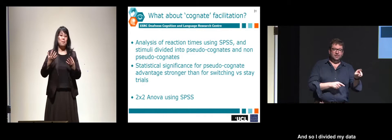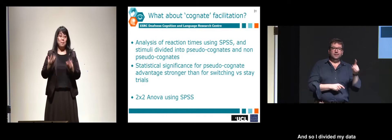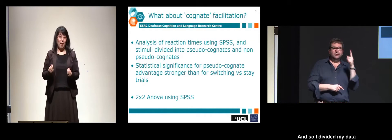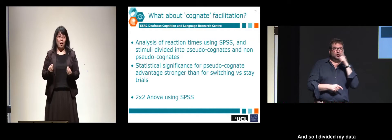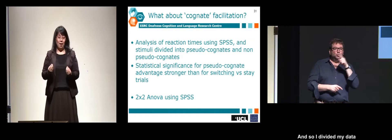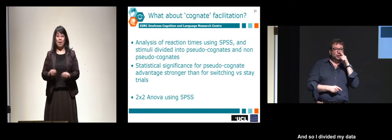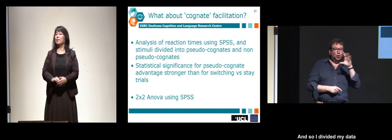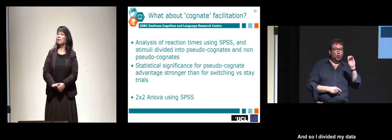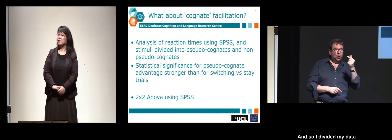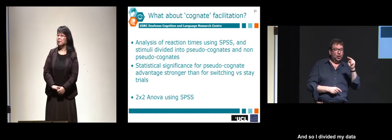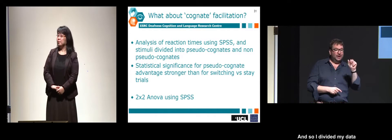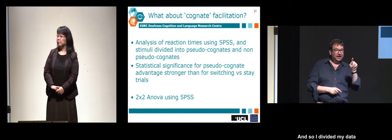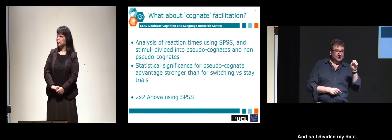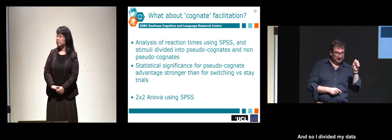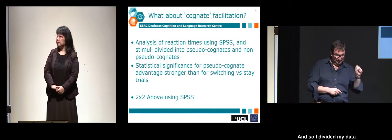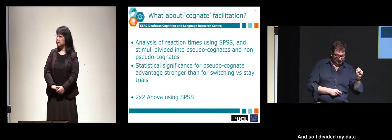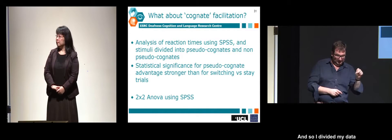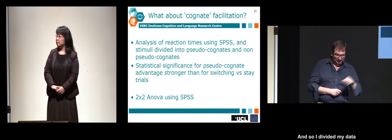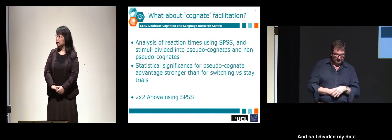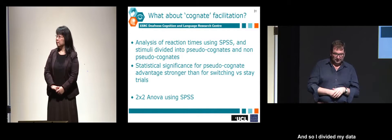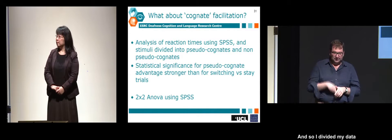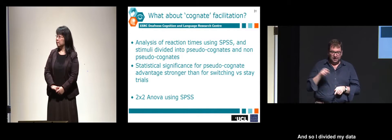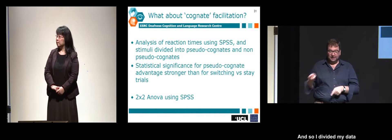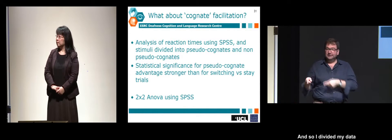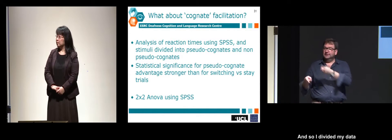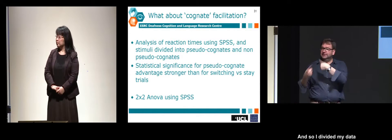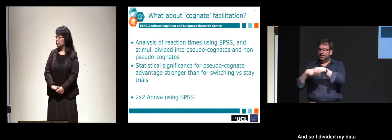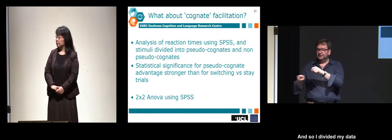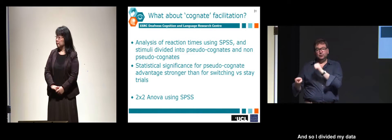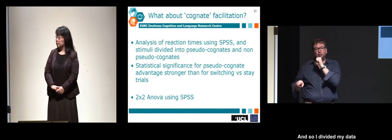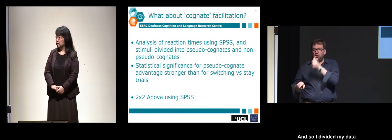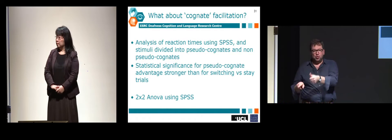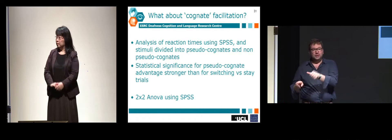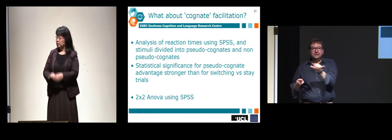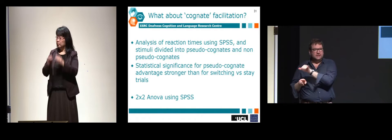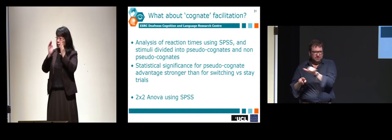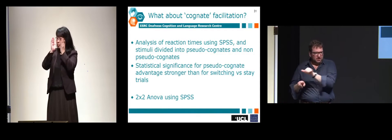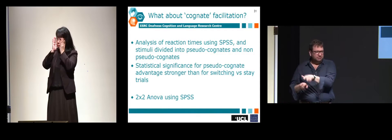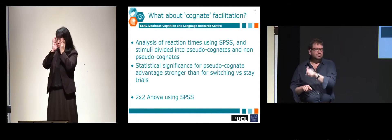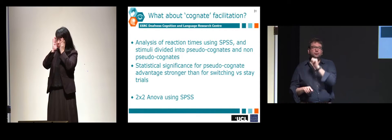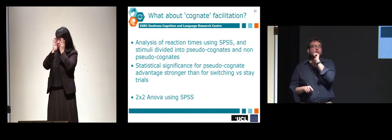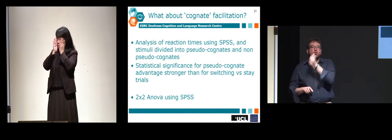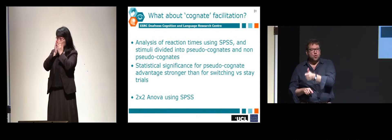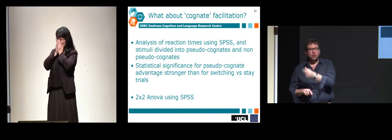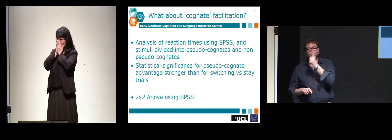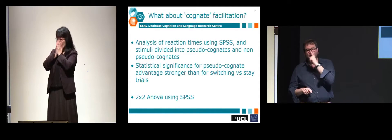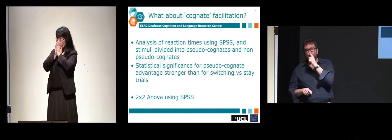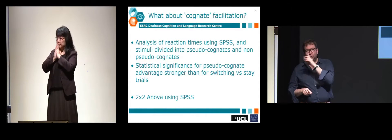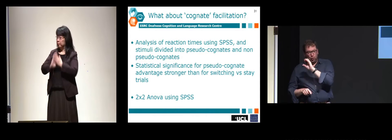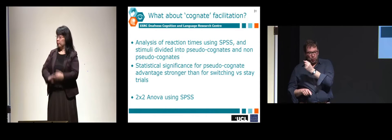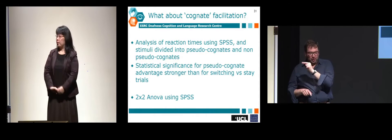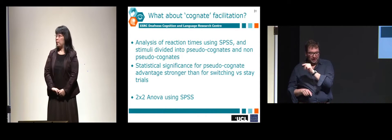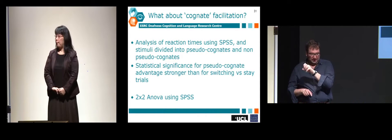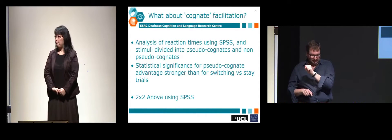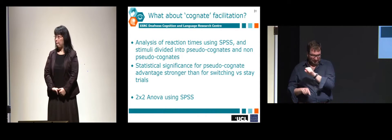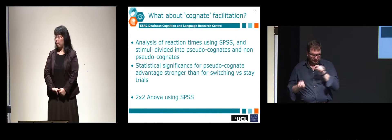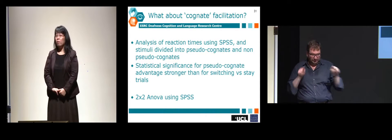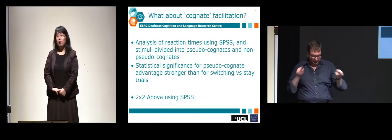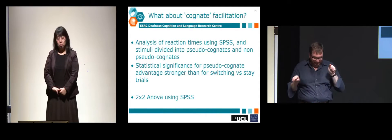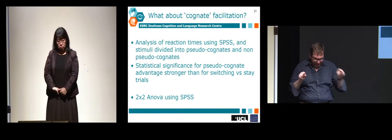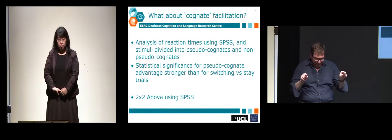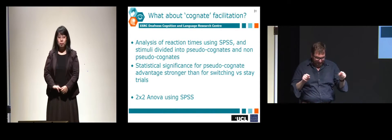And so I divided my data by the pseudocognate signs and the non-pseudocognate signs.